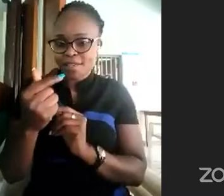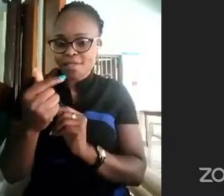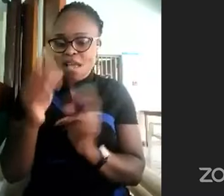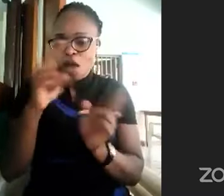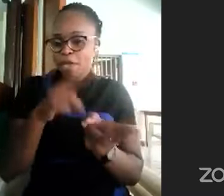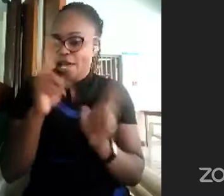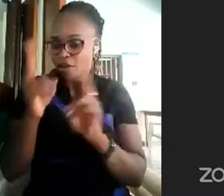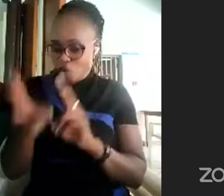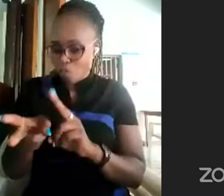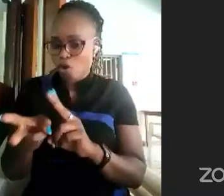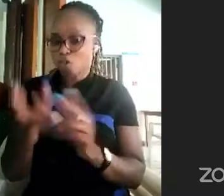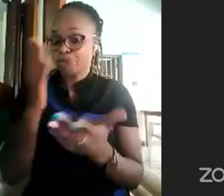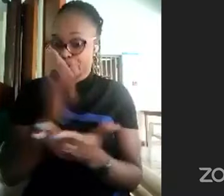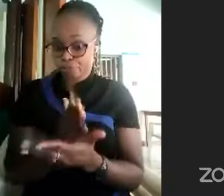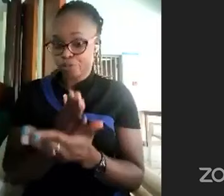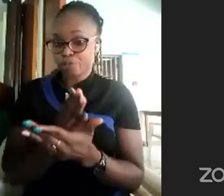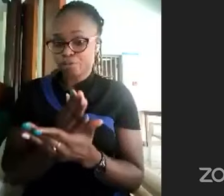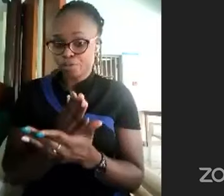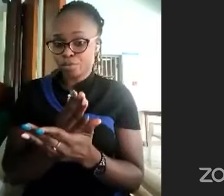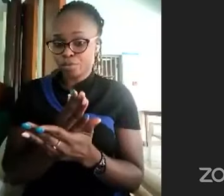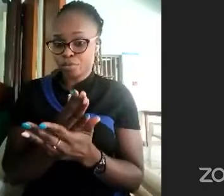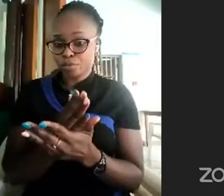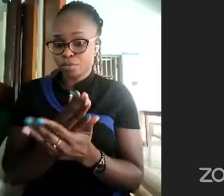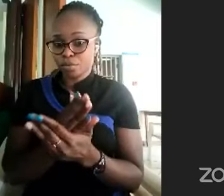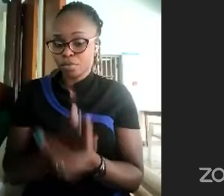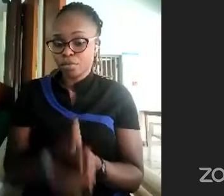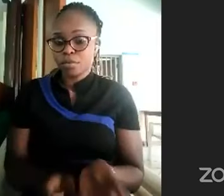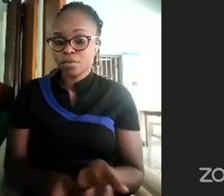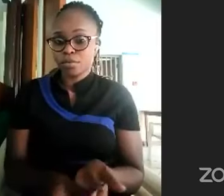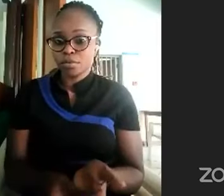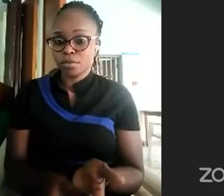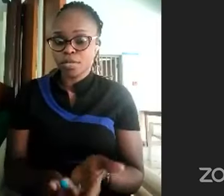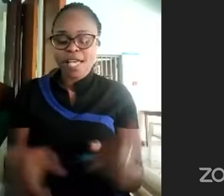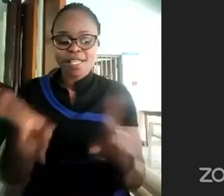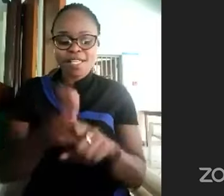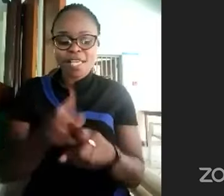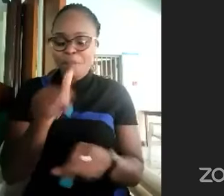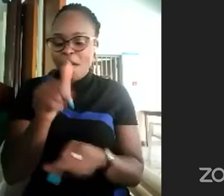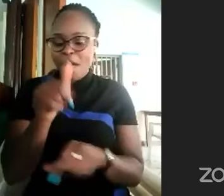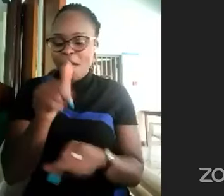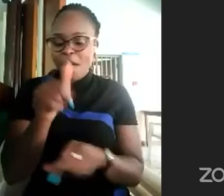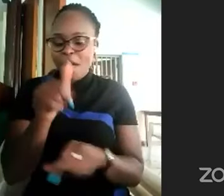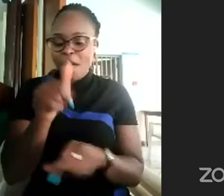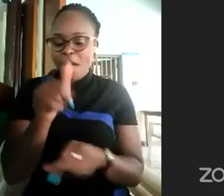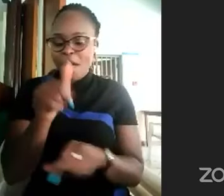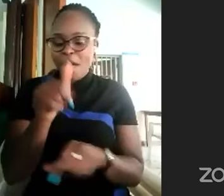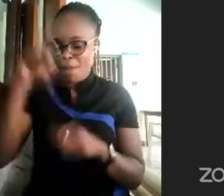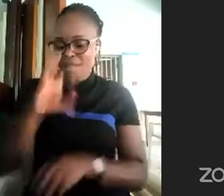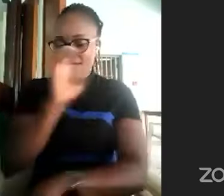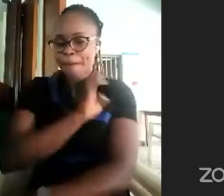So just like other people, they're supposed to be empowered through education. But you find out that